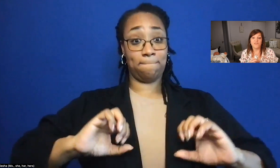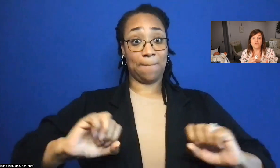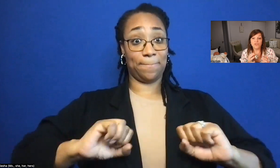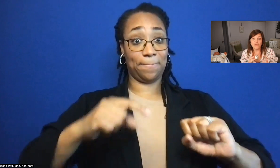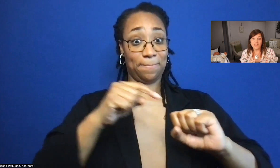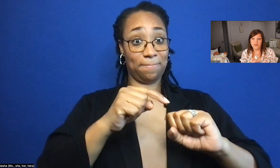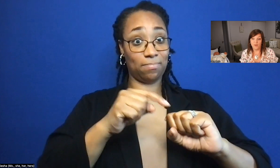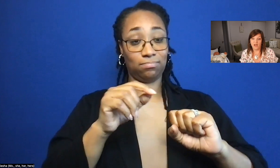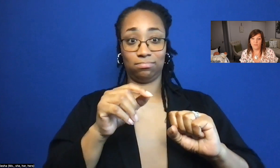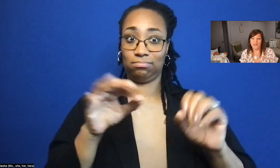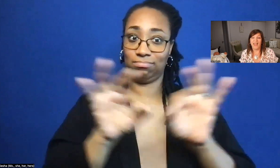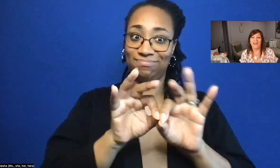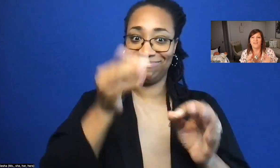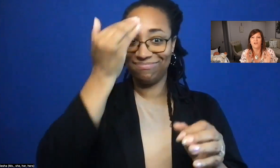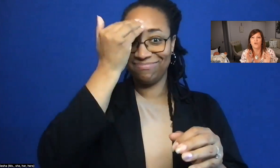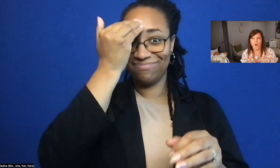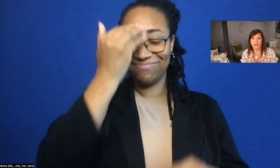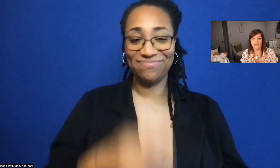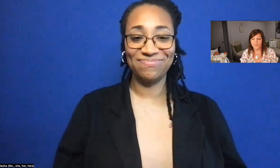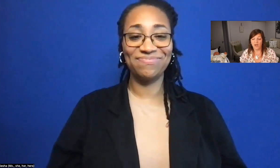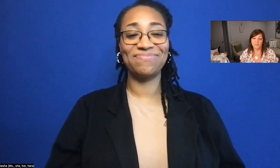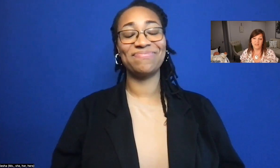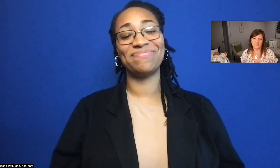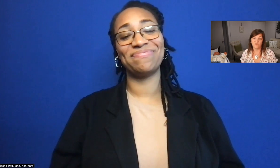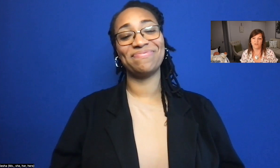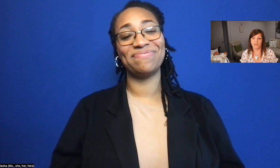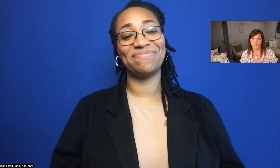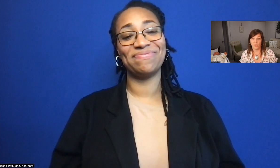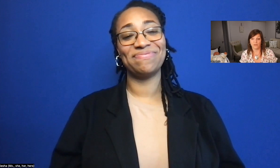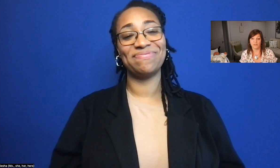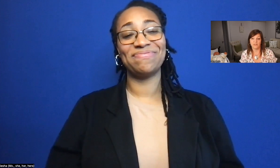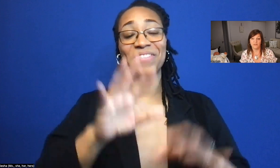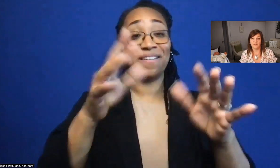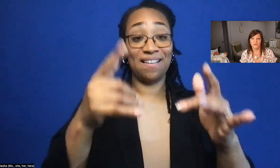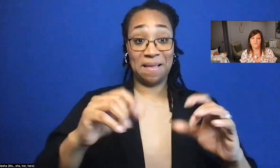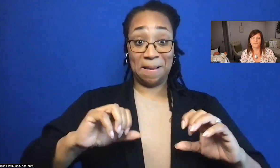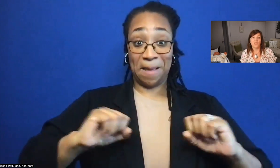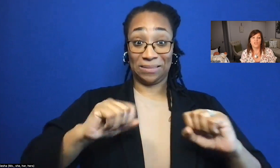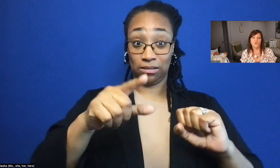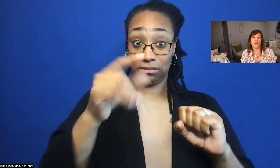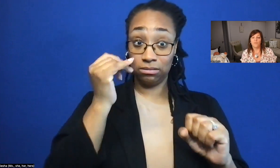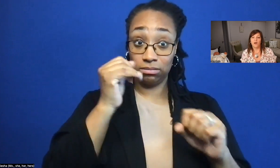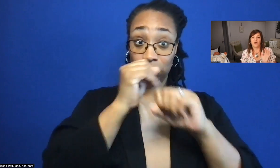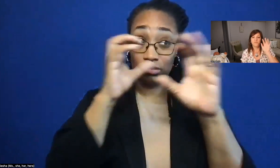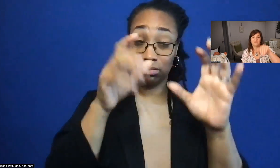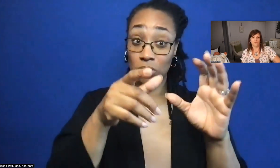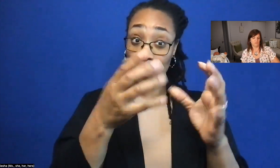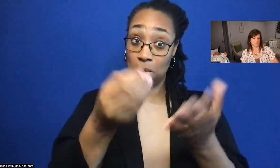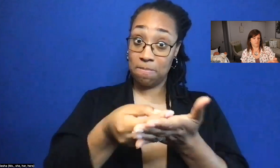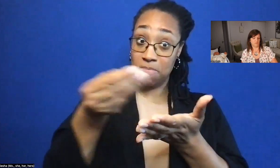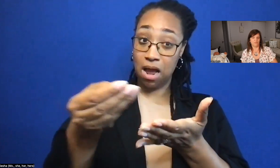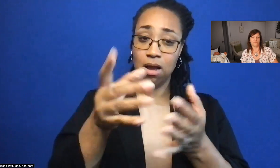If you do need a pump, having a quality pump is very important. You want a pump.